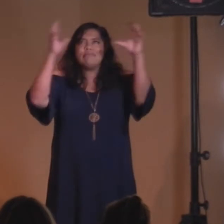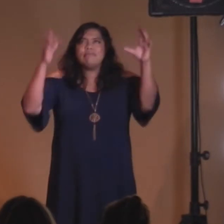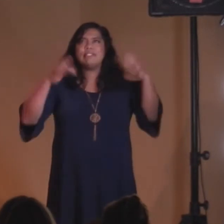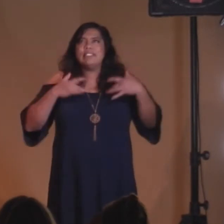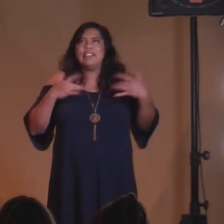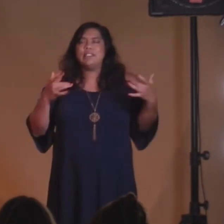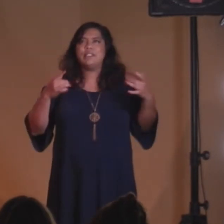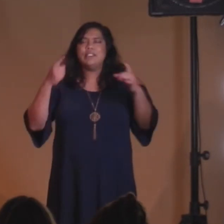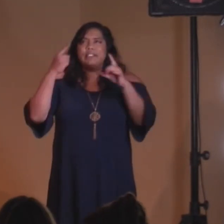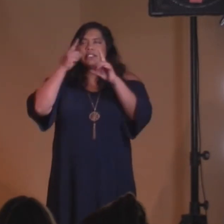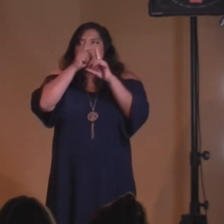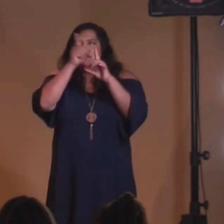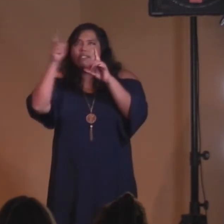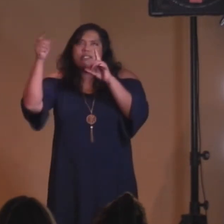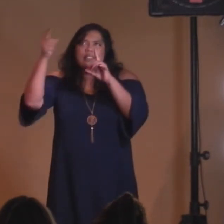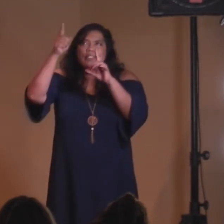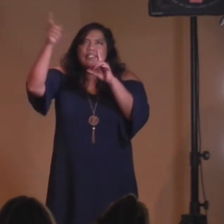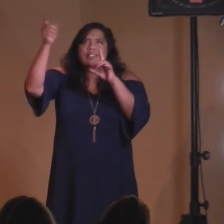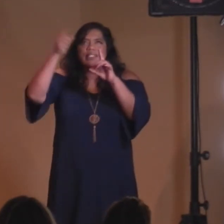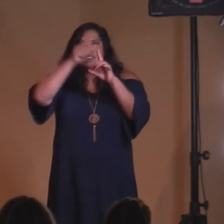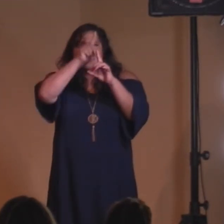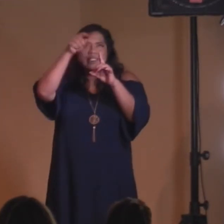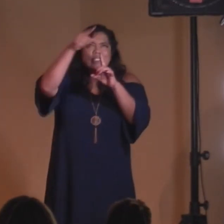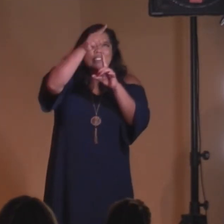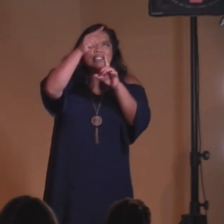being present, being conscious, being in the now?